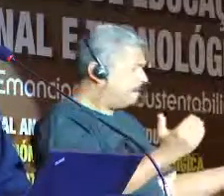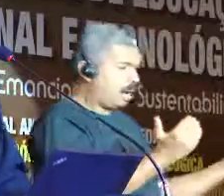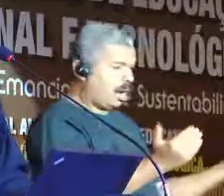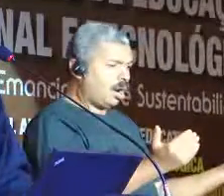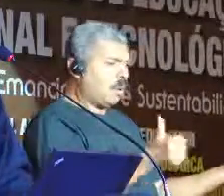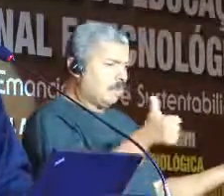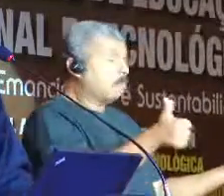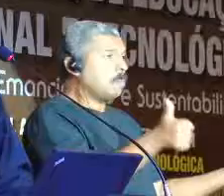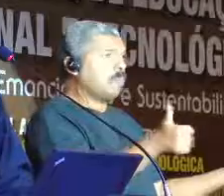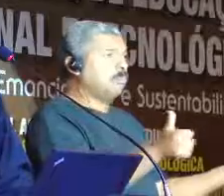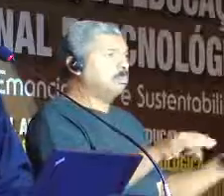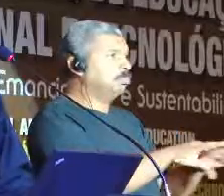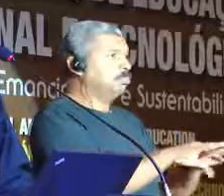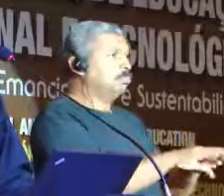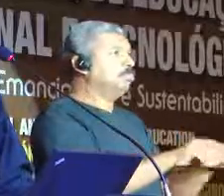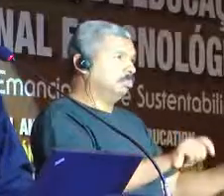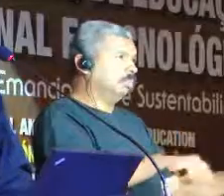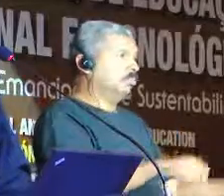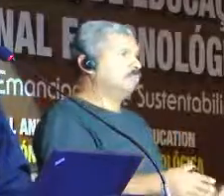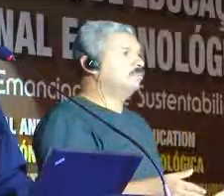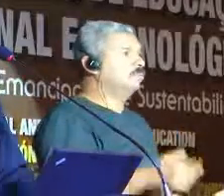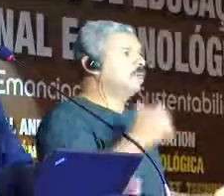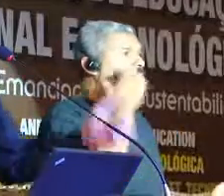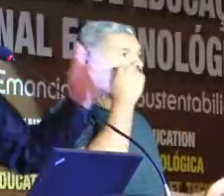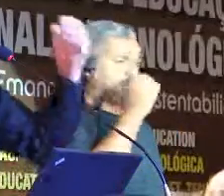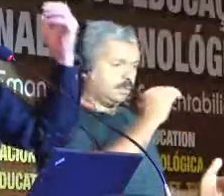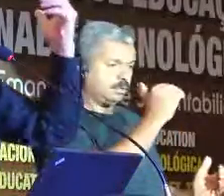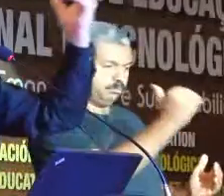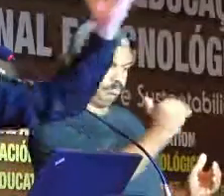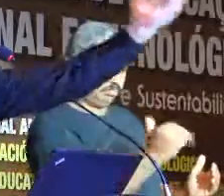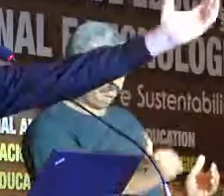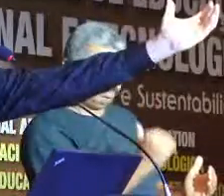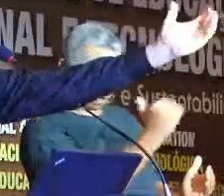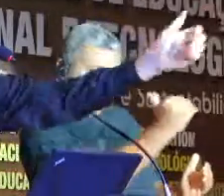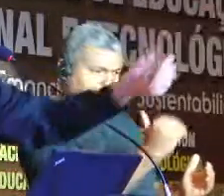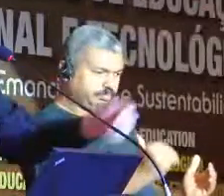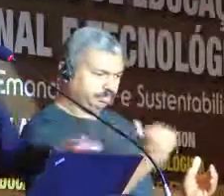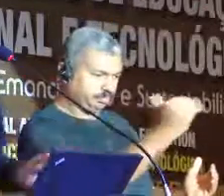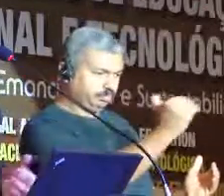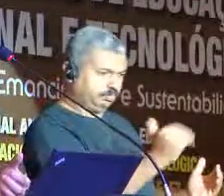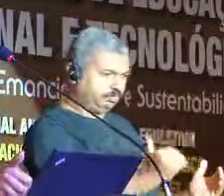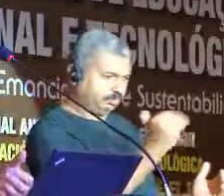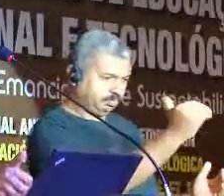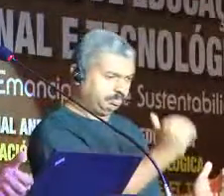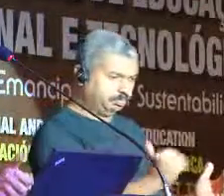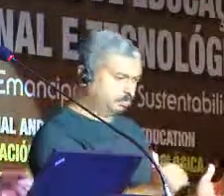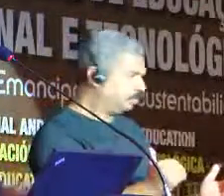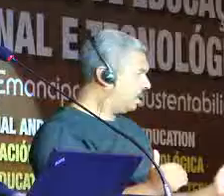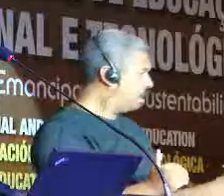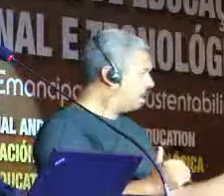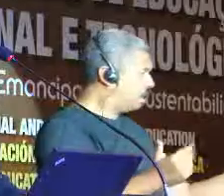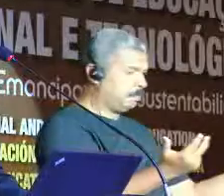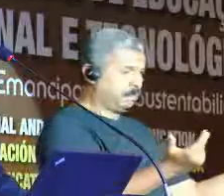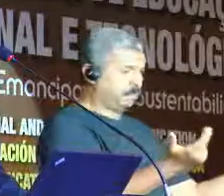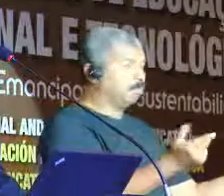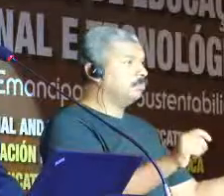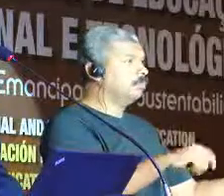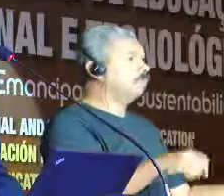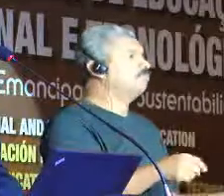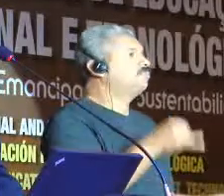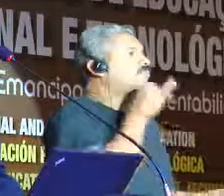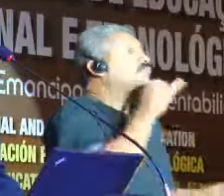including Samba, which is a network file system that talks to Windows and also Apple